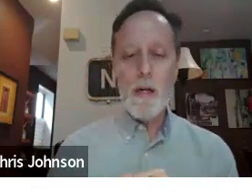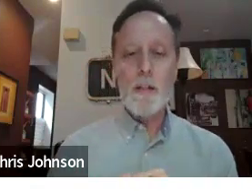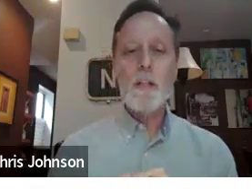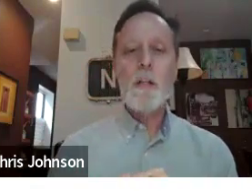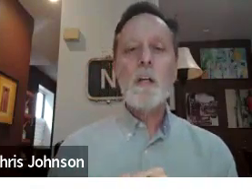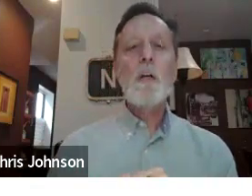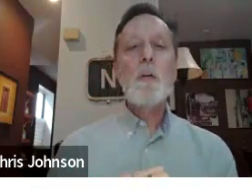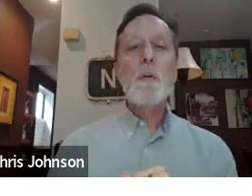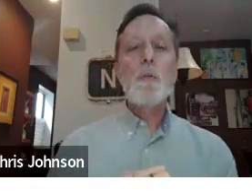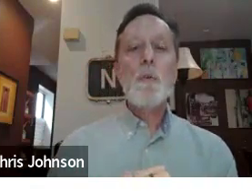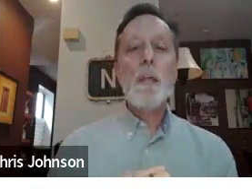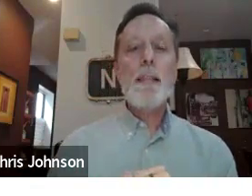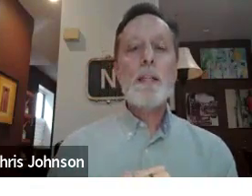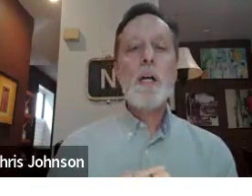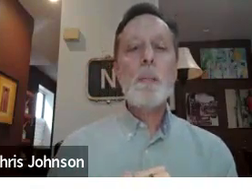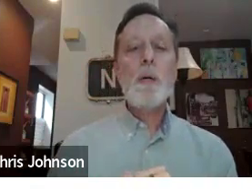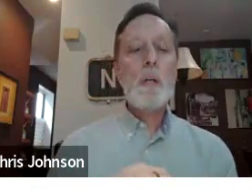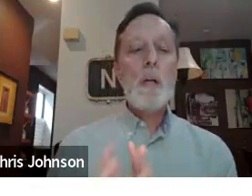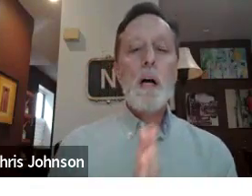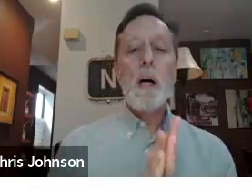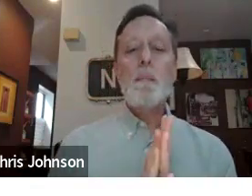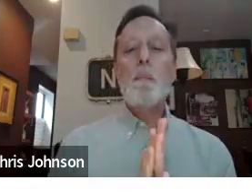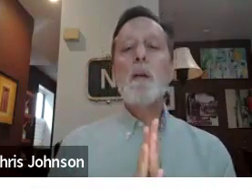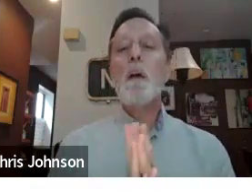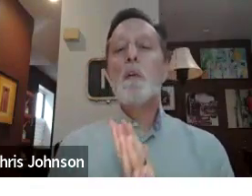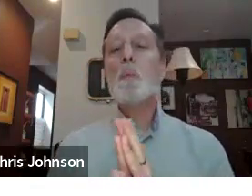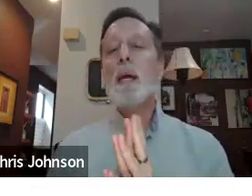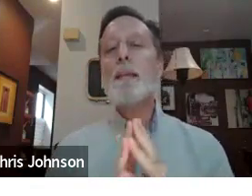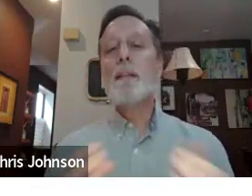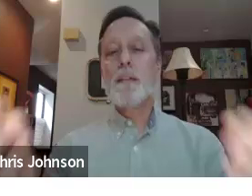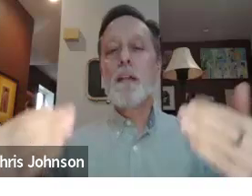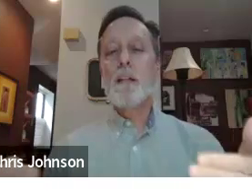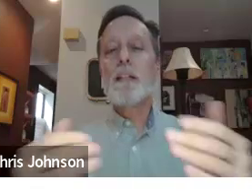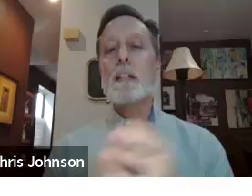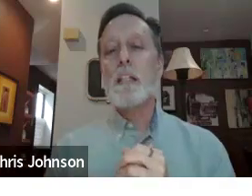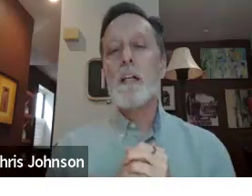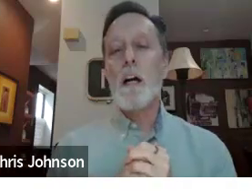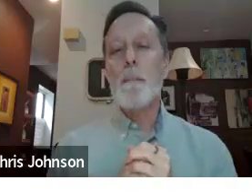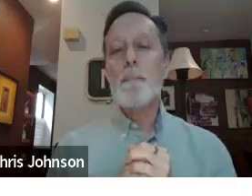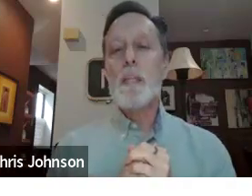business seminar. So then let's talk about another way that